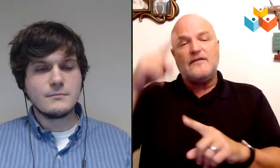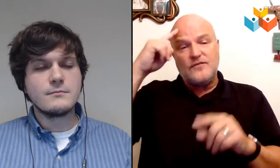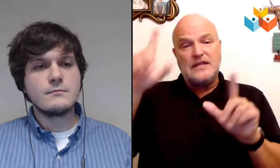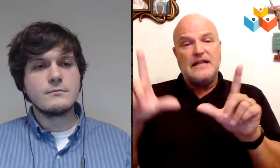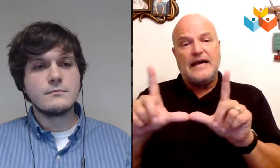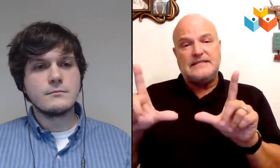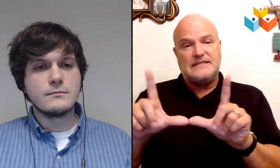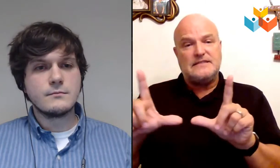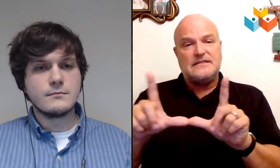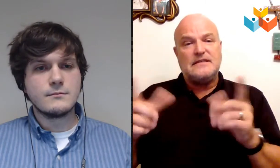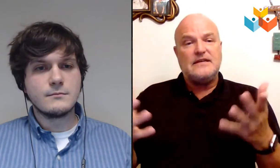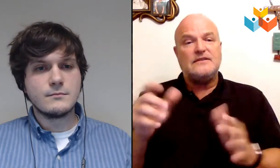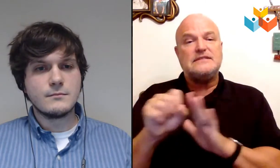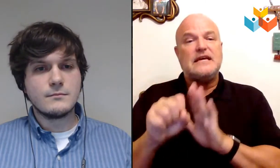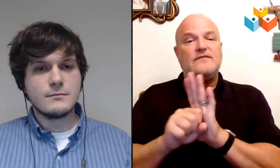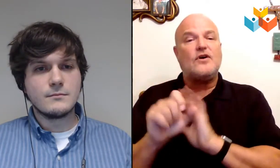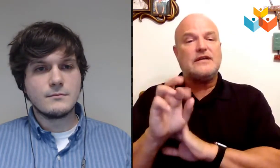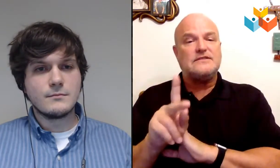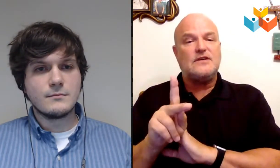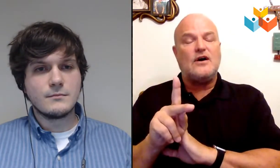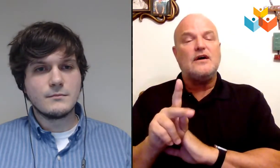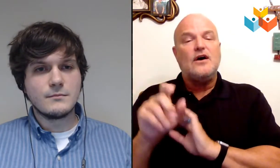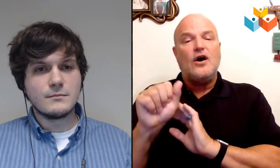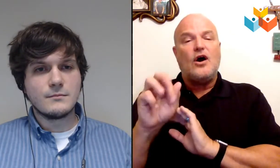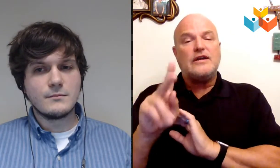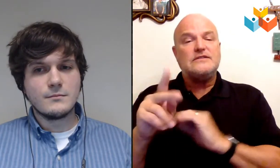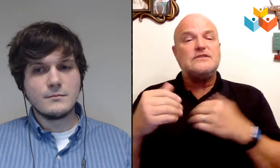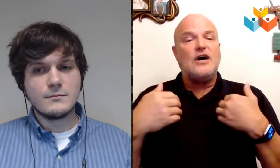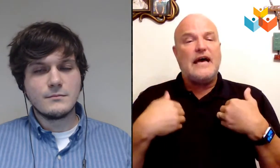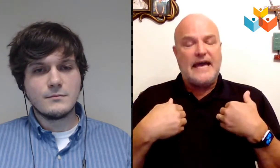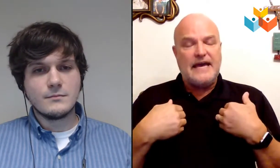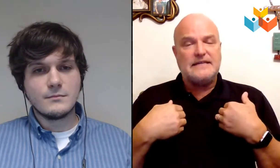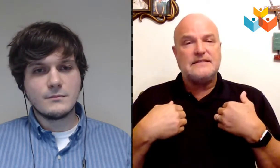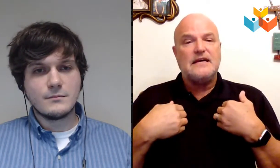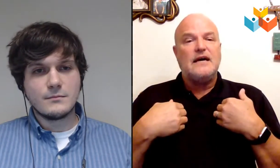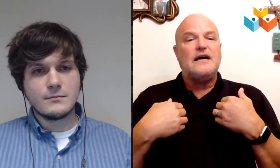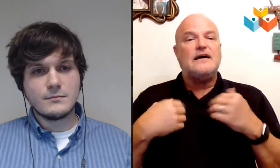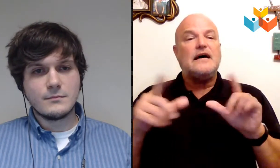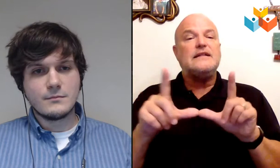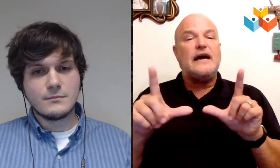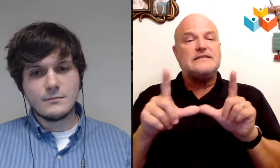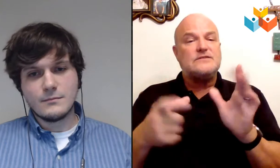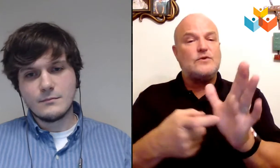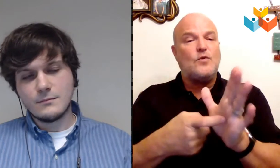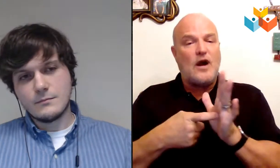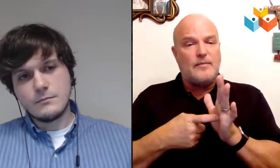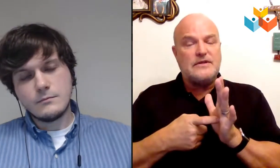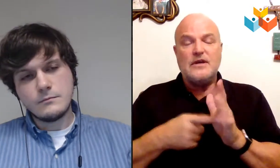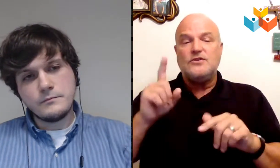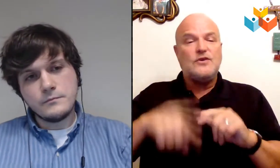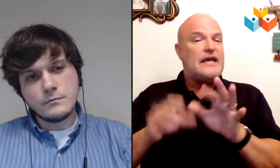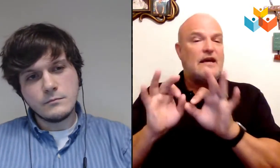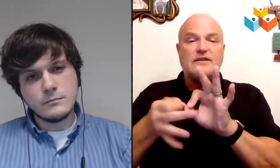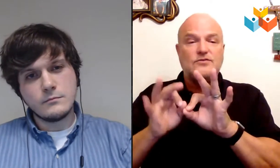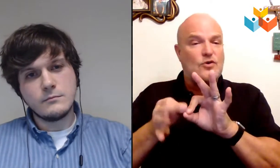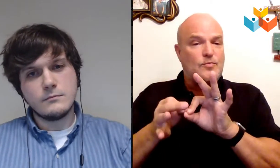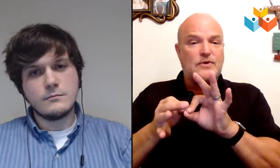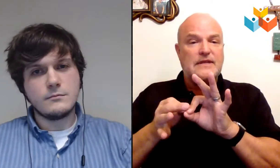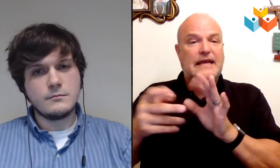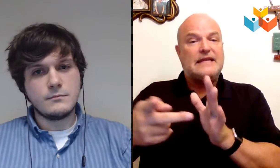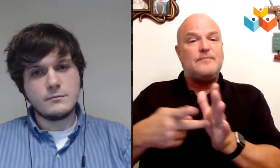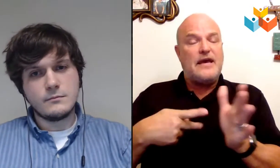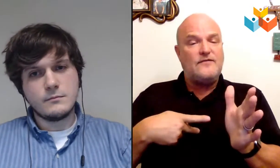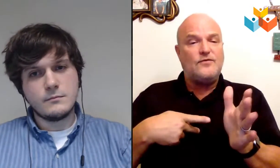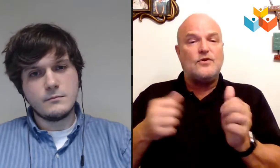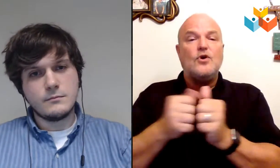apply for a license here in the state of Arkansas. Arkansas has a license requirement. You cannot